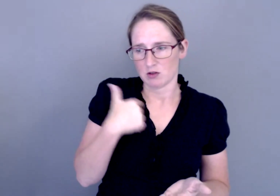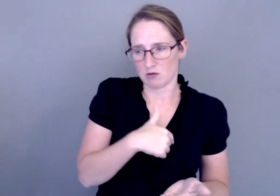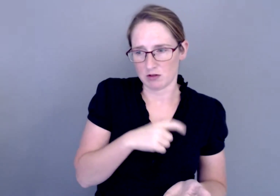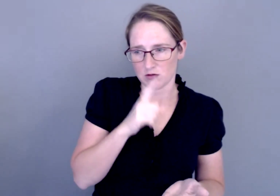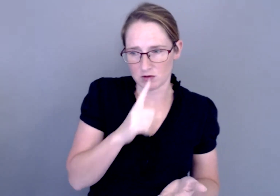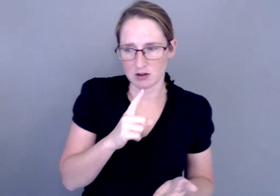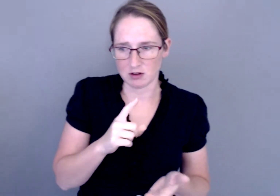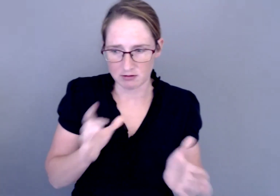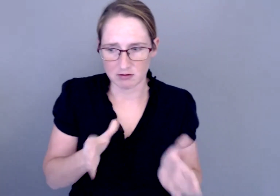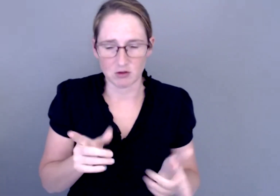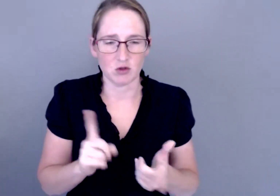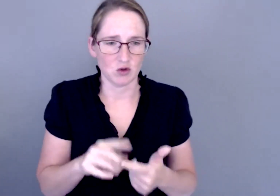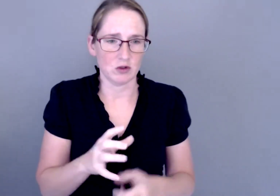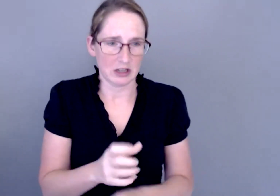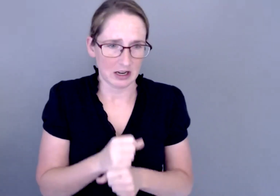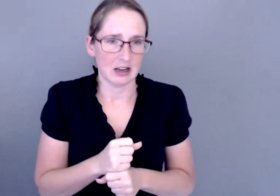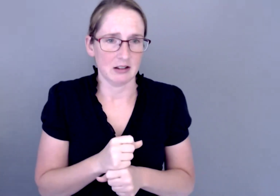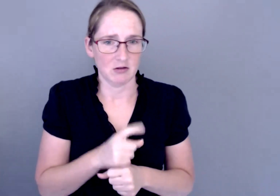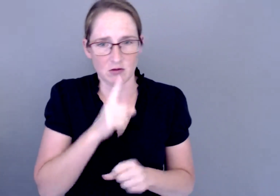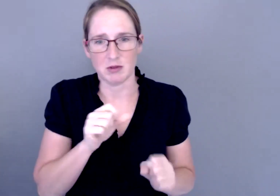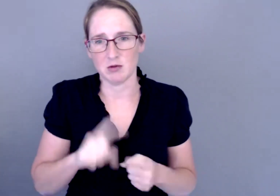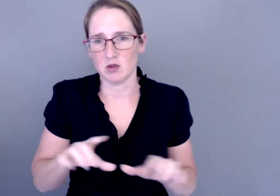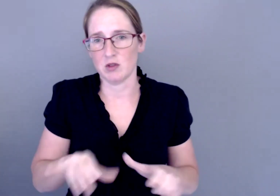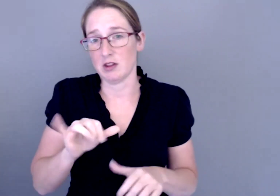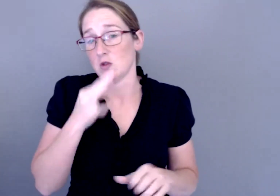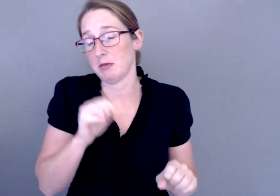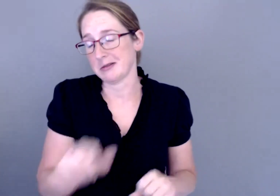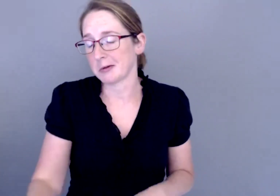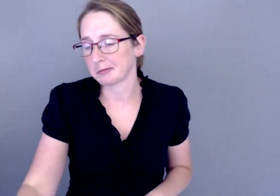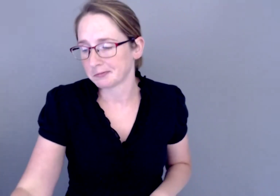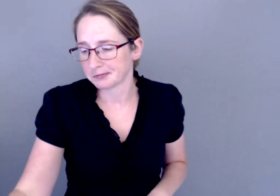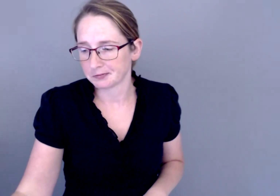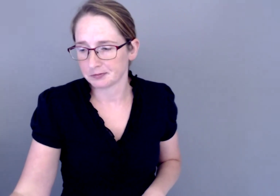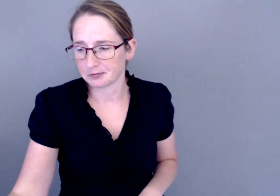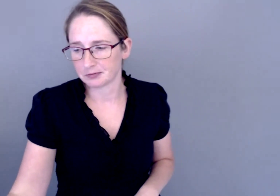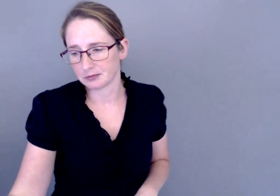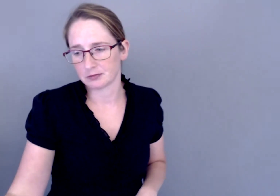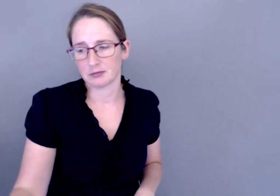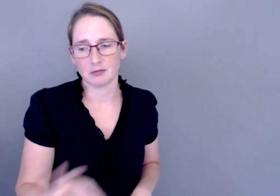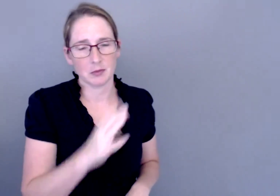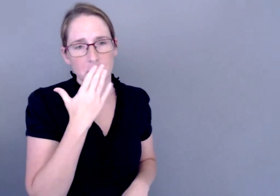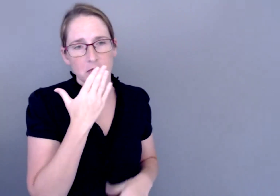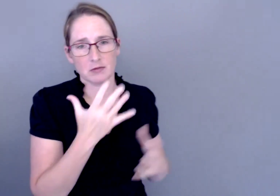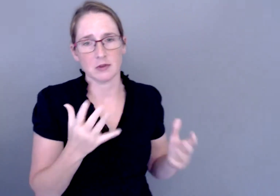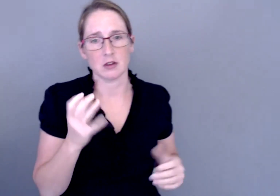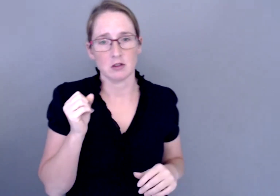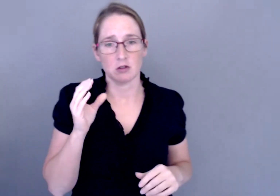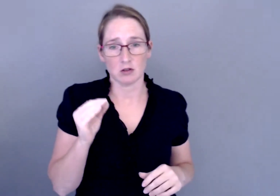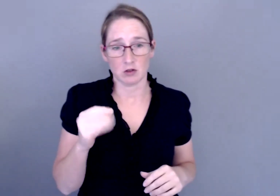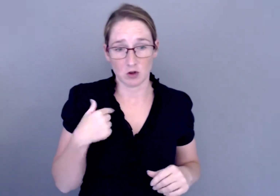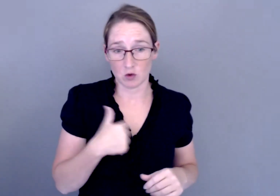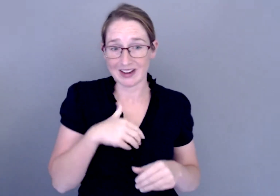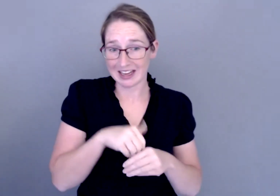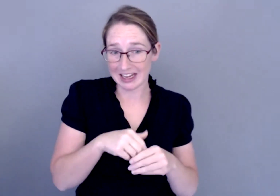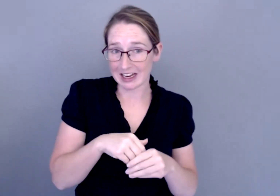really pushing to get to be able to do that as soon as possible. So thank you so much. So you're welcome. Are we in line,